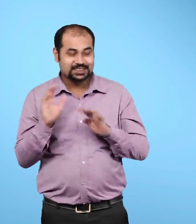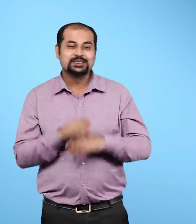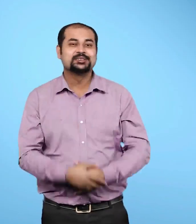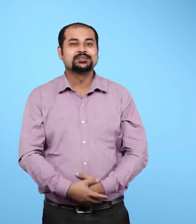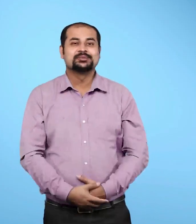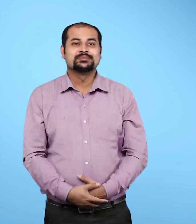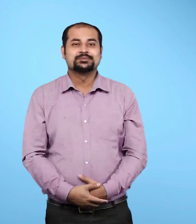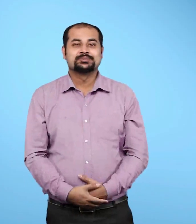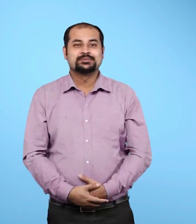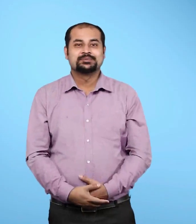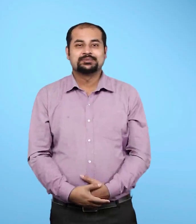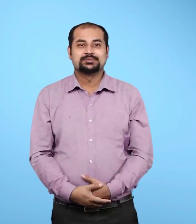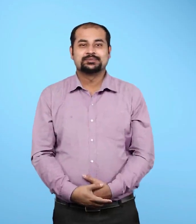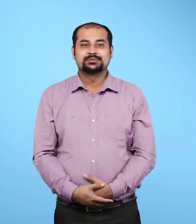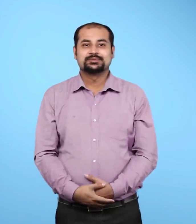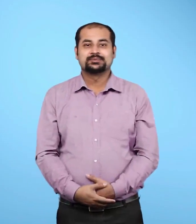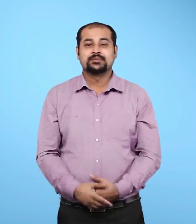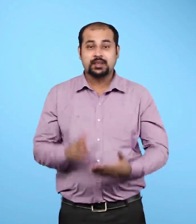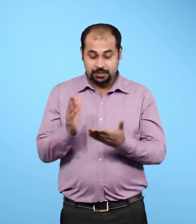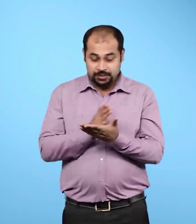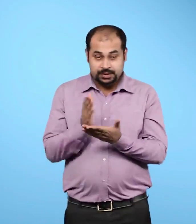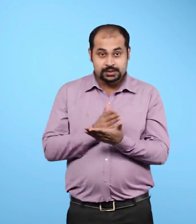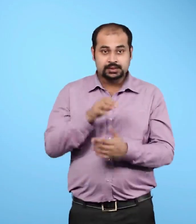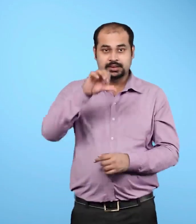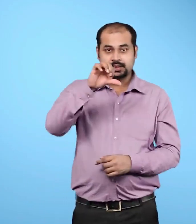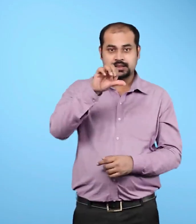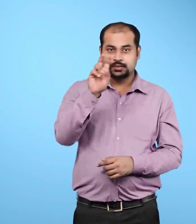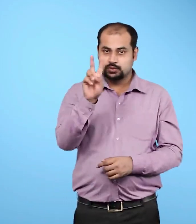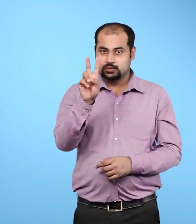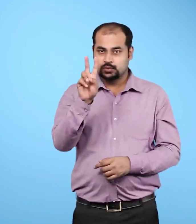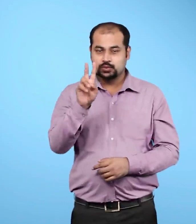blue box. Page 92.